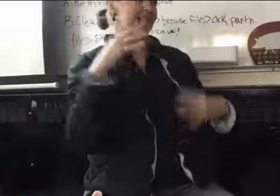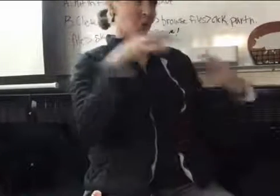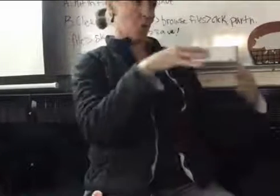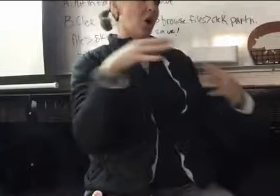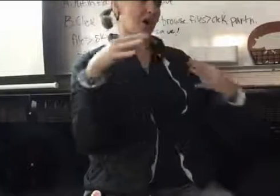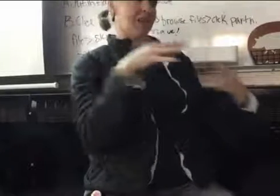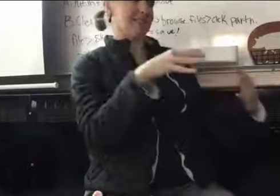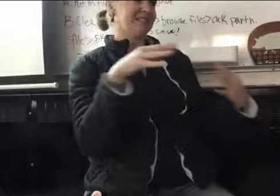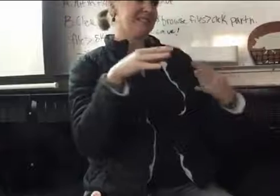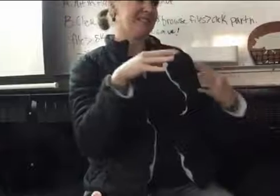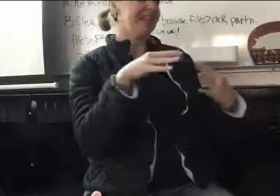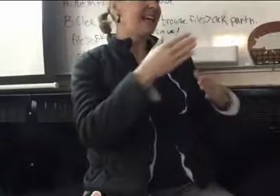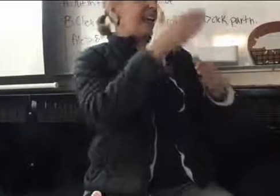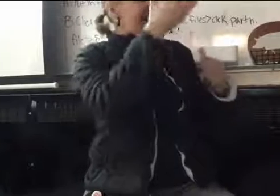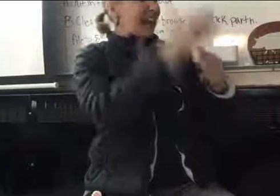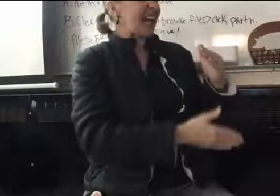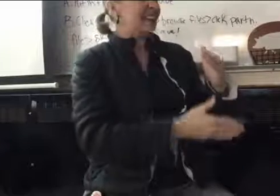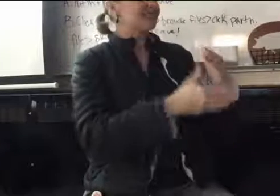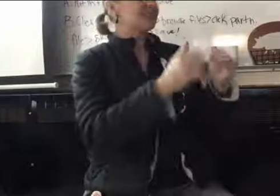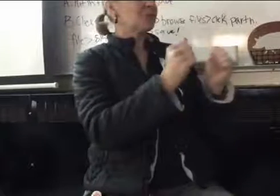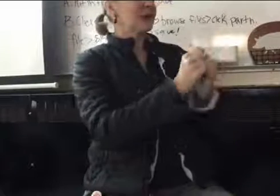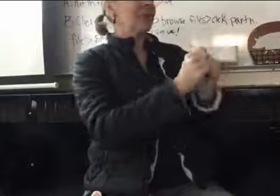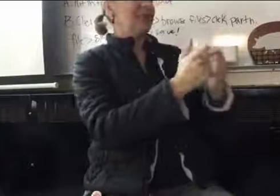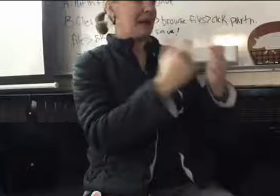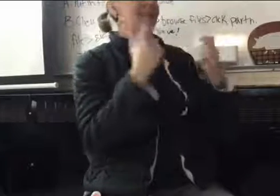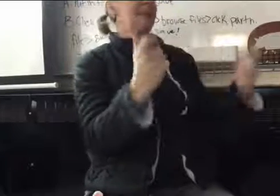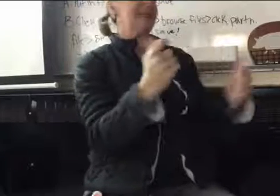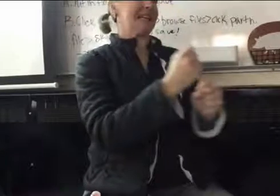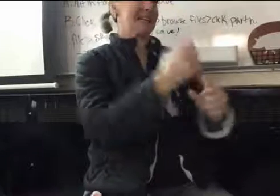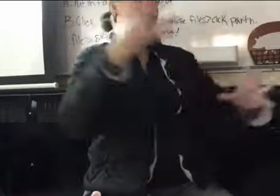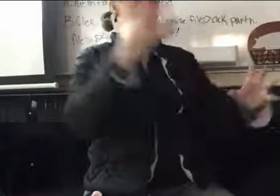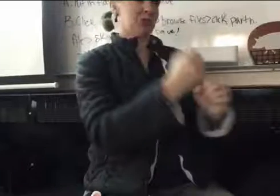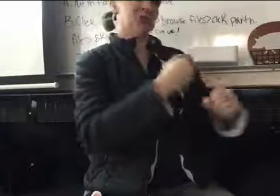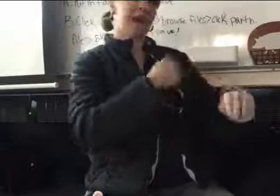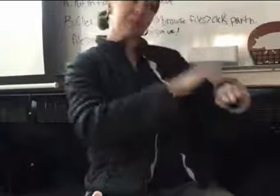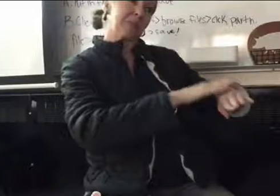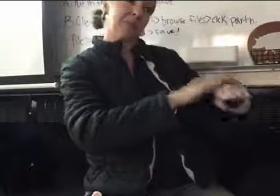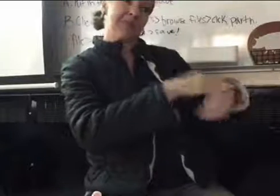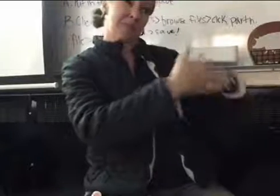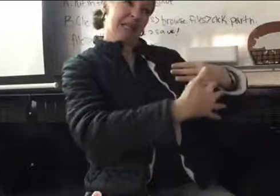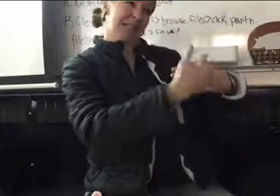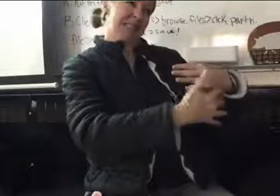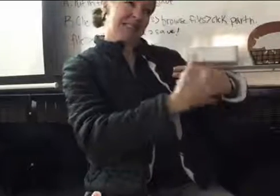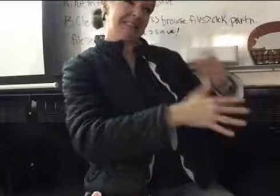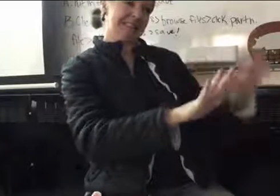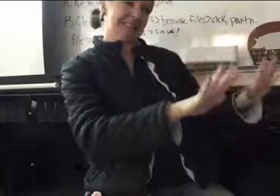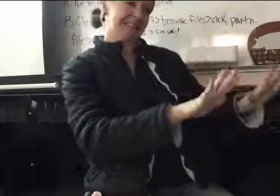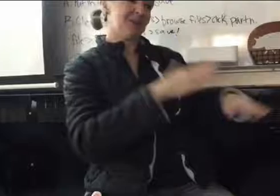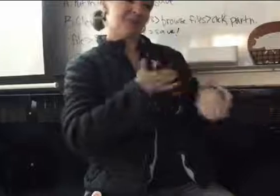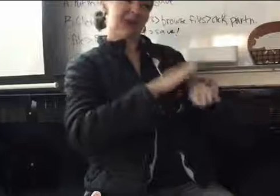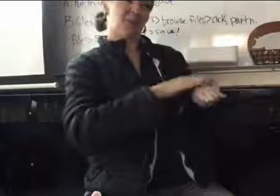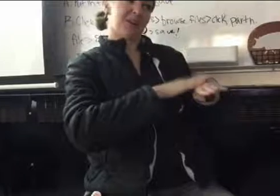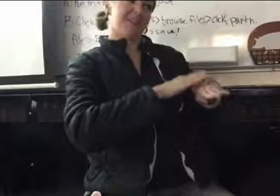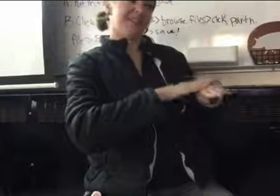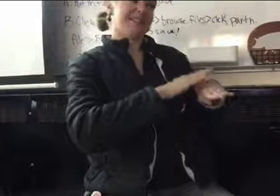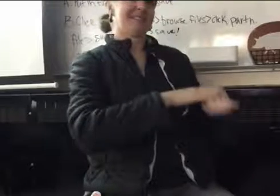It does end with a rather large explosion. So I'm just warning you now. Okay, so this is your little